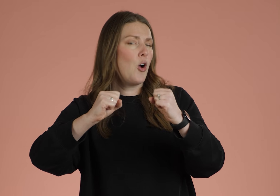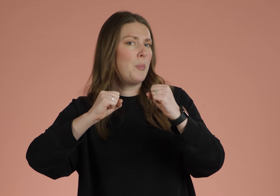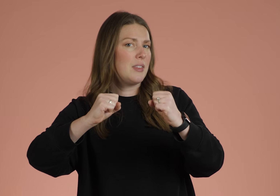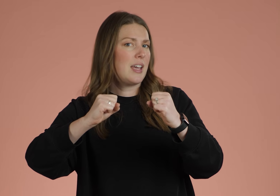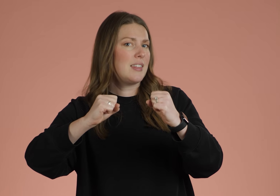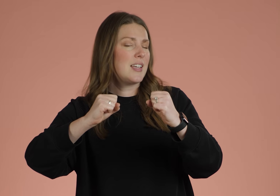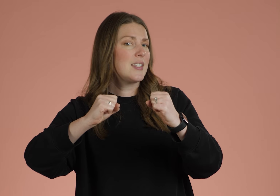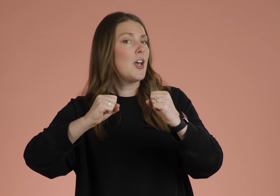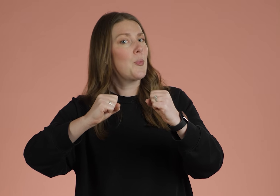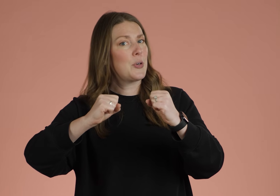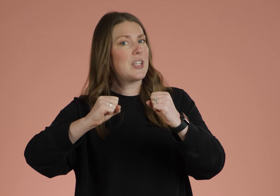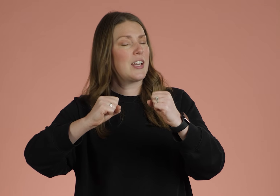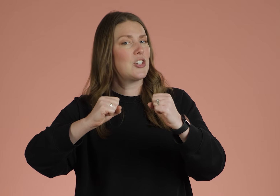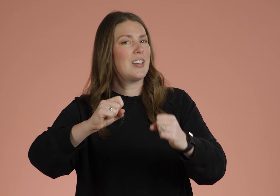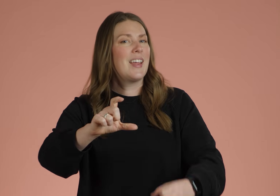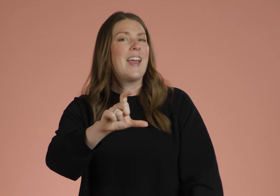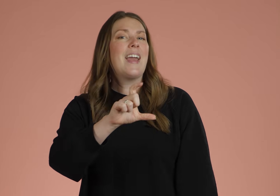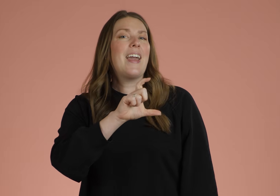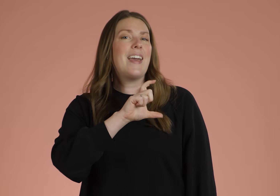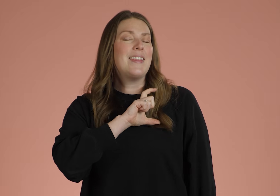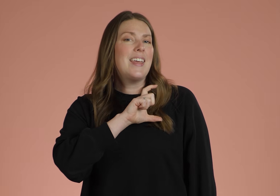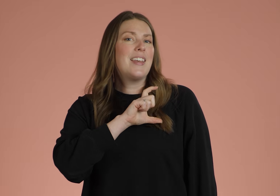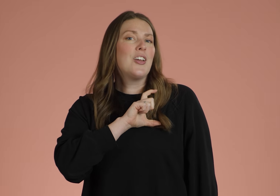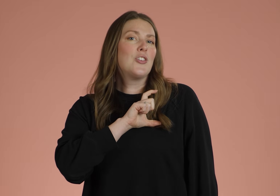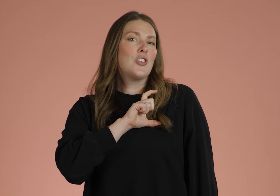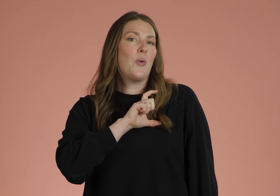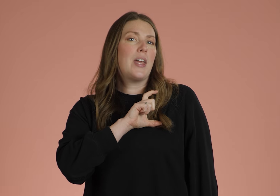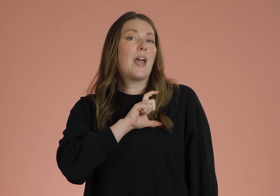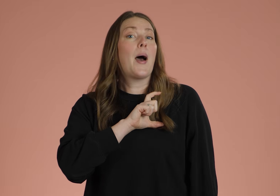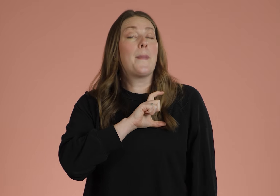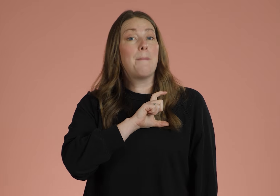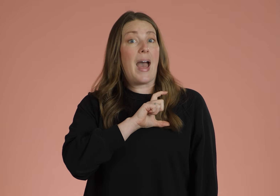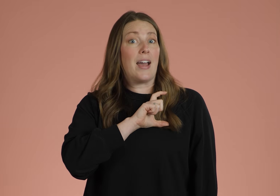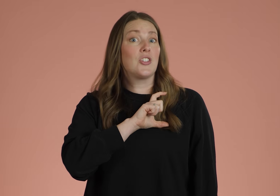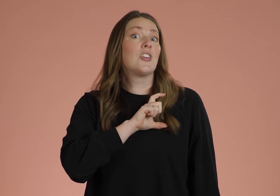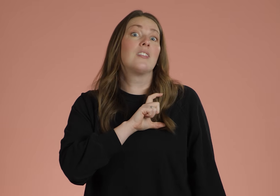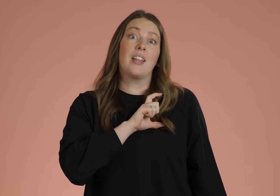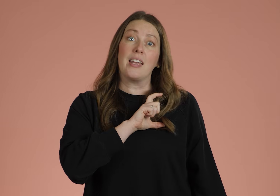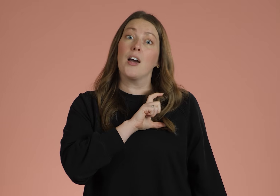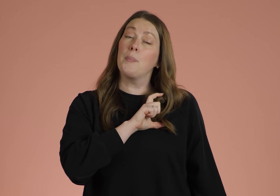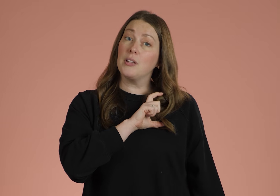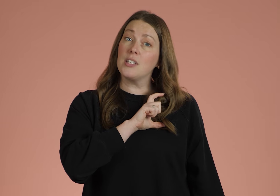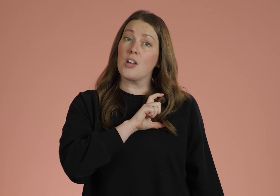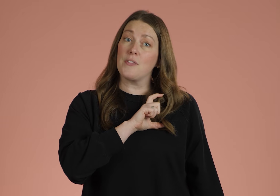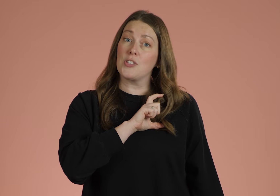open like this, a protection, and then showing a badge, like a police officer.